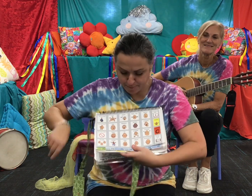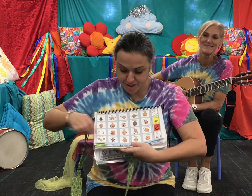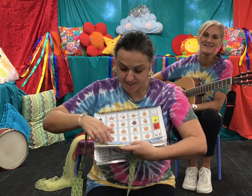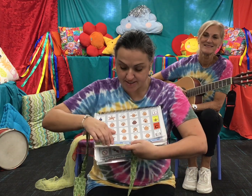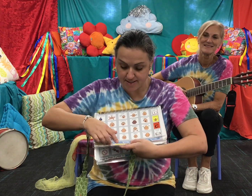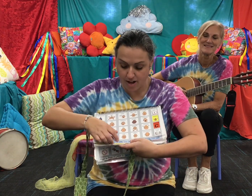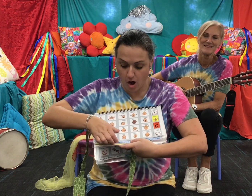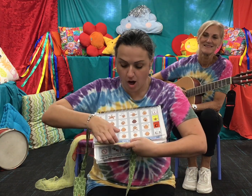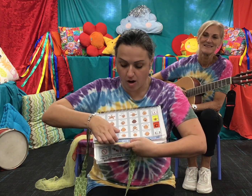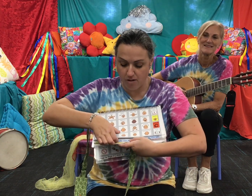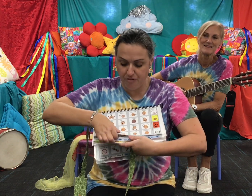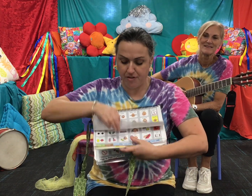Descriptions of